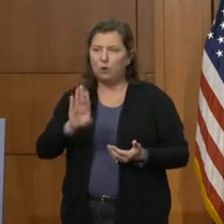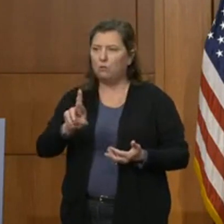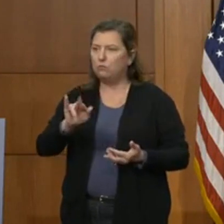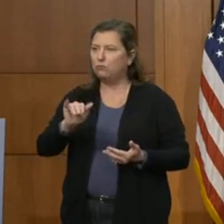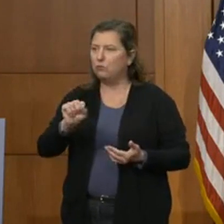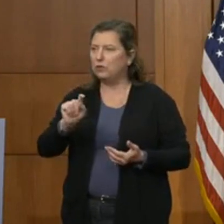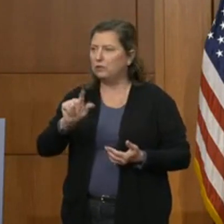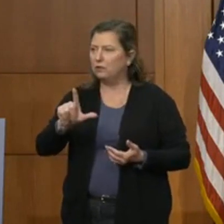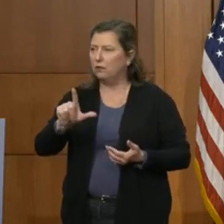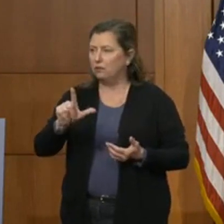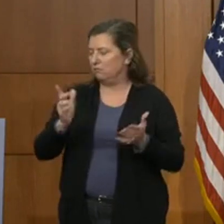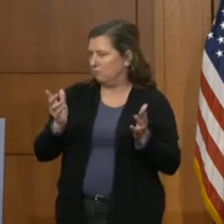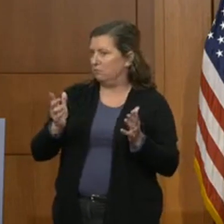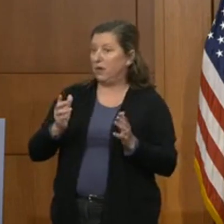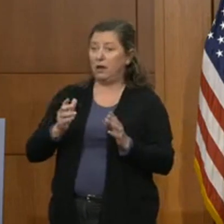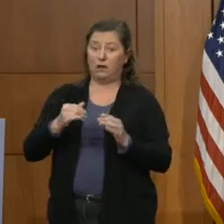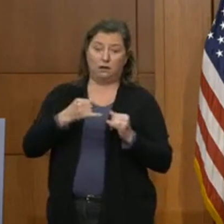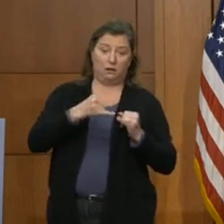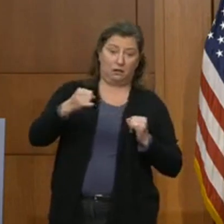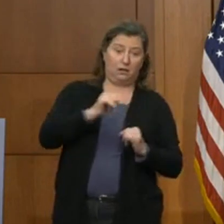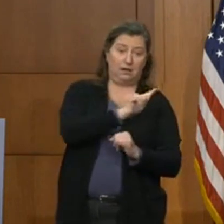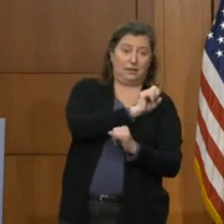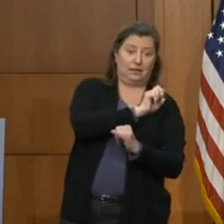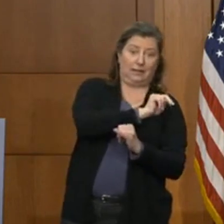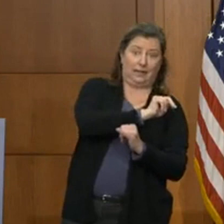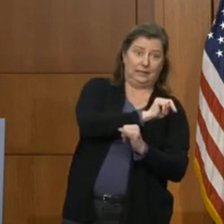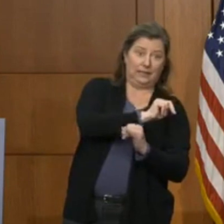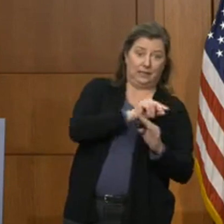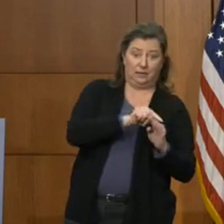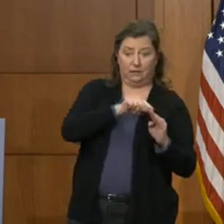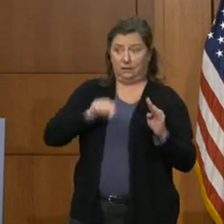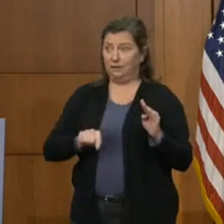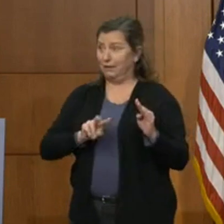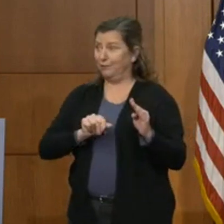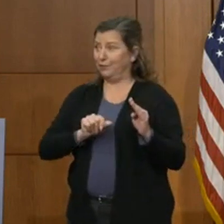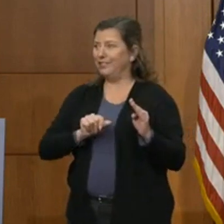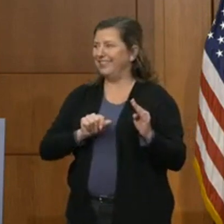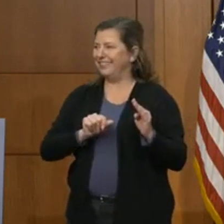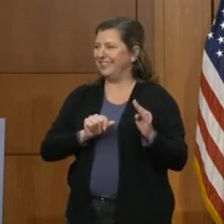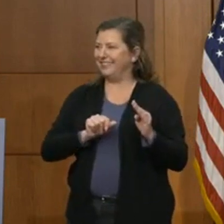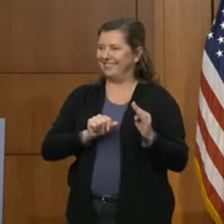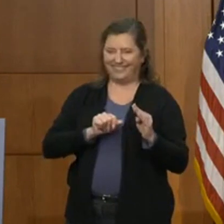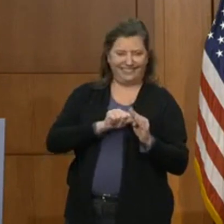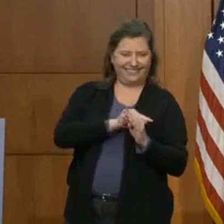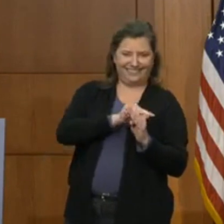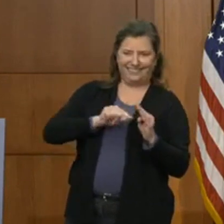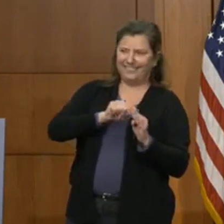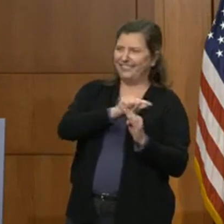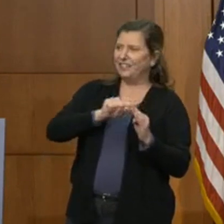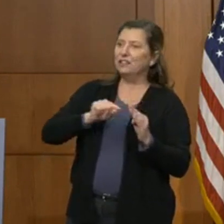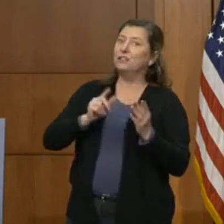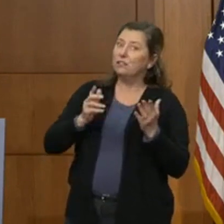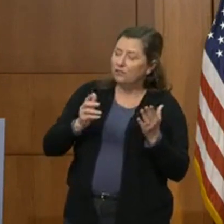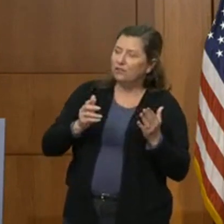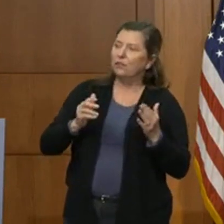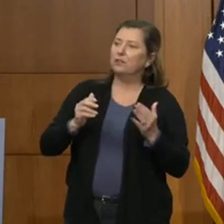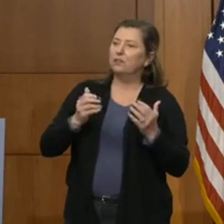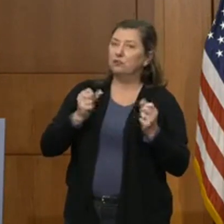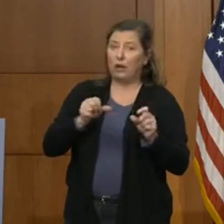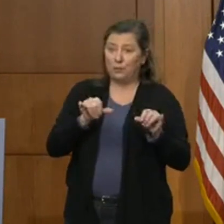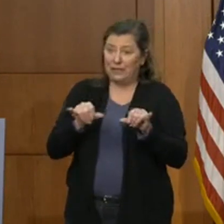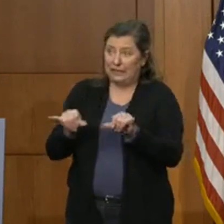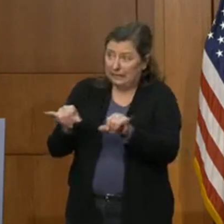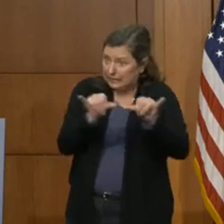but on one side of the line is Tennessee, and on our side is Virginia. So again, to try to be